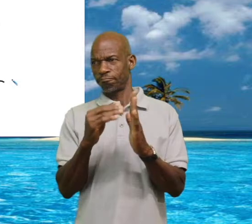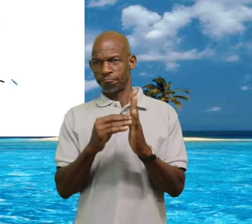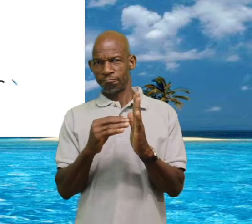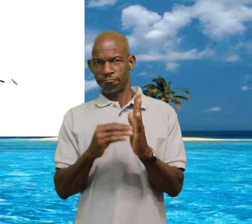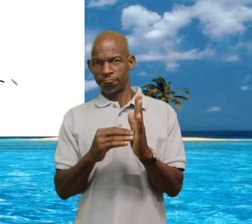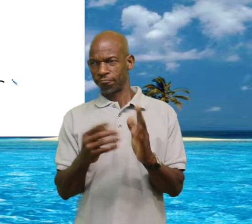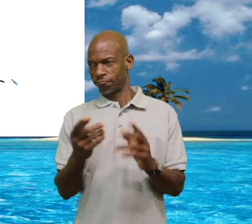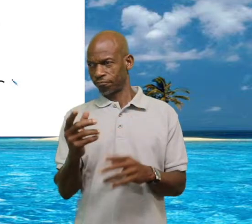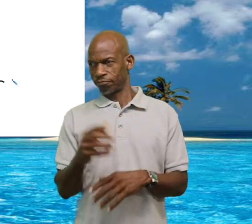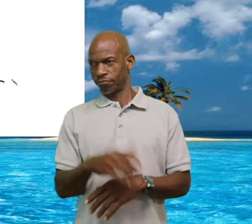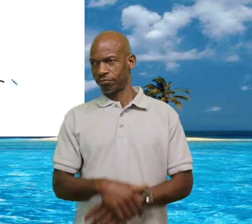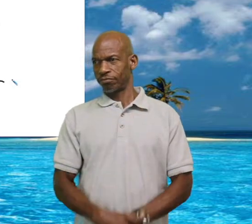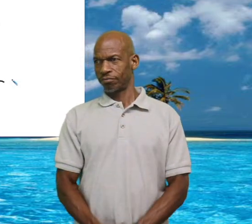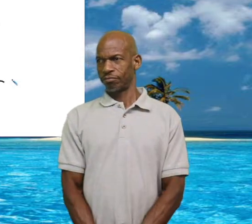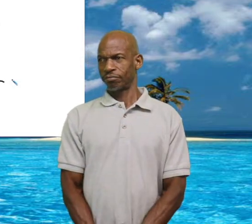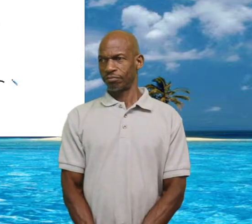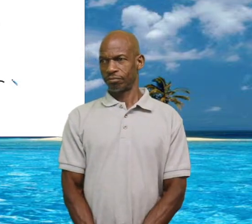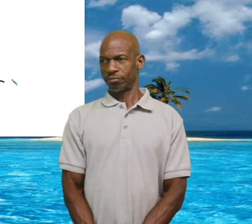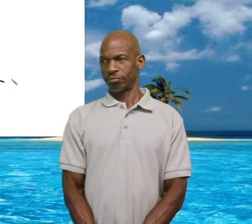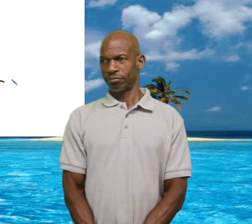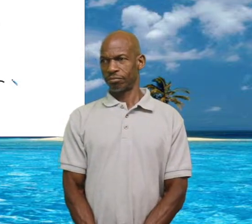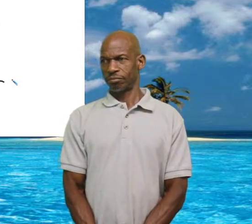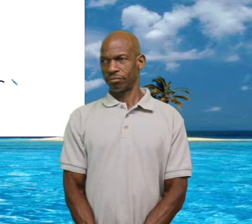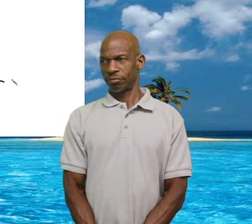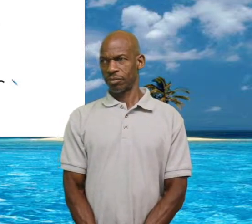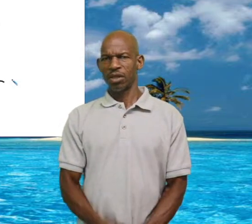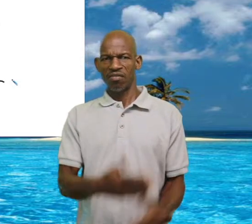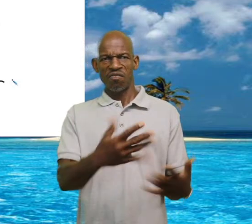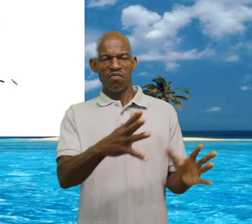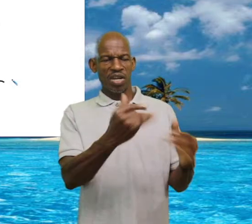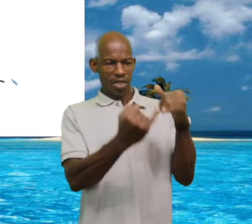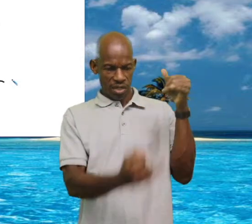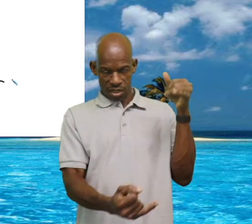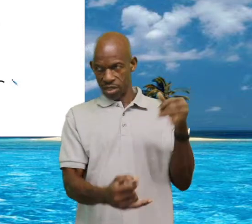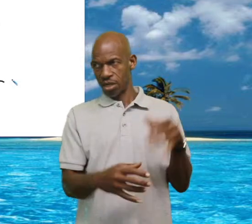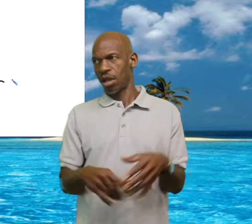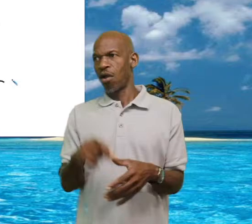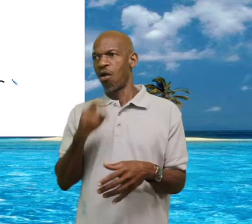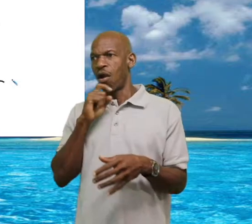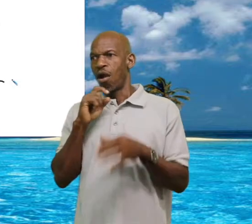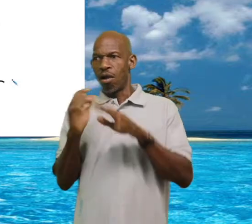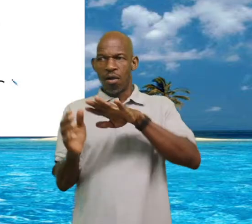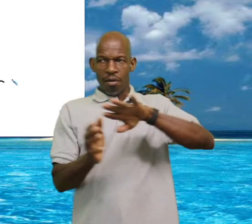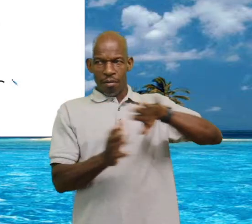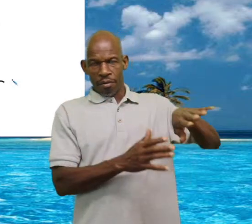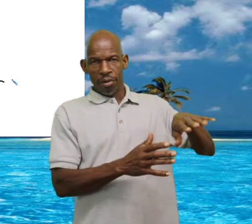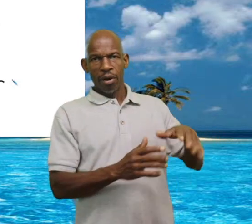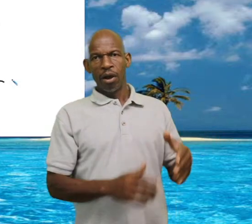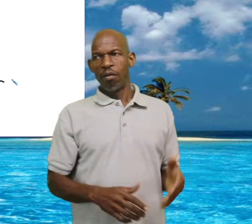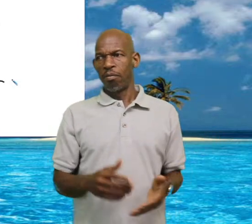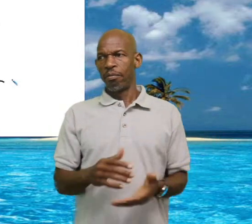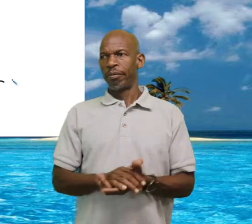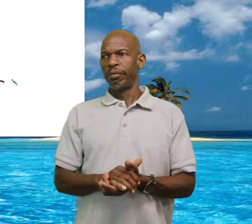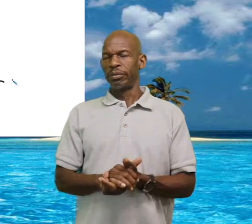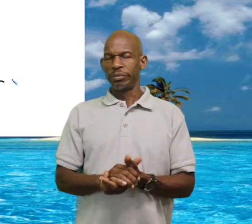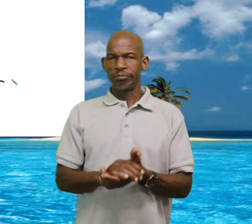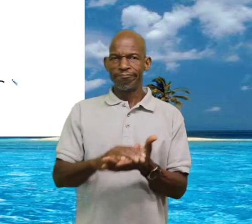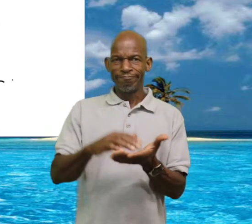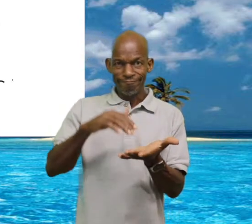So we said the thin man is ugly. We can say something again using the same adjective. We then use